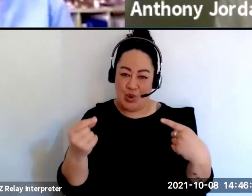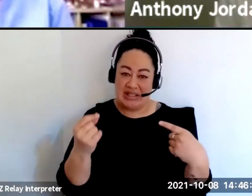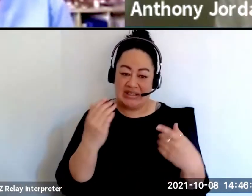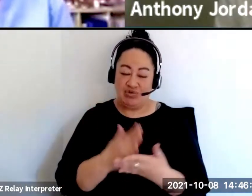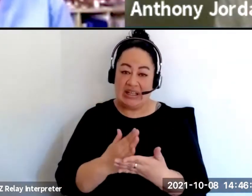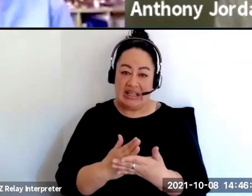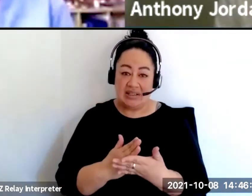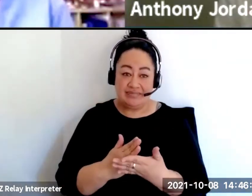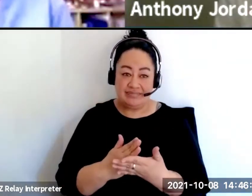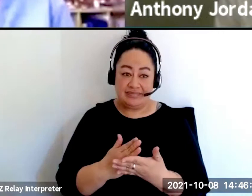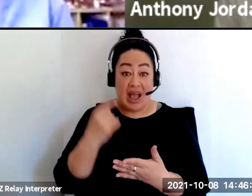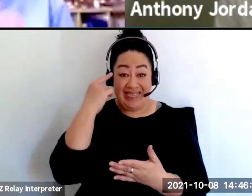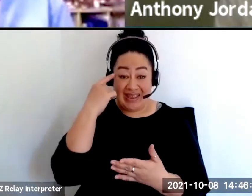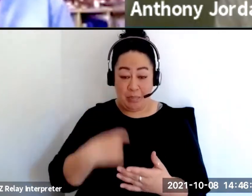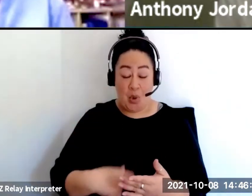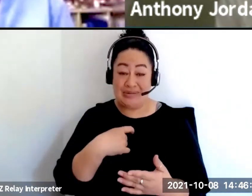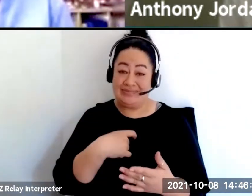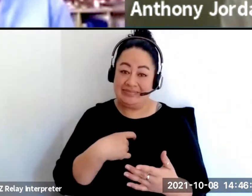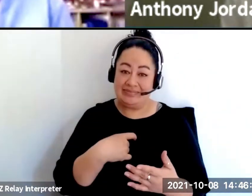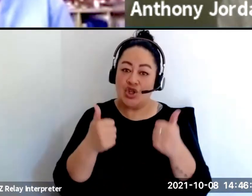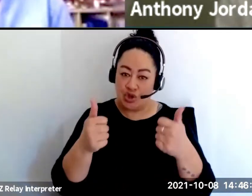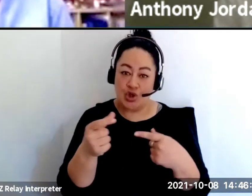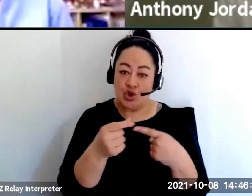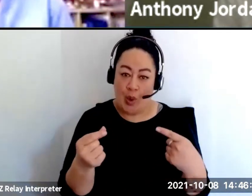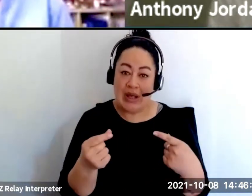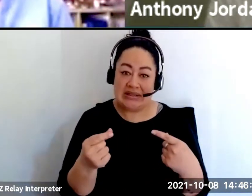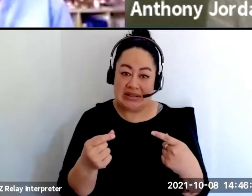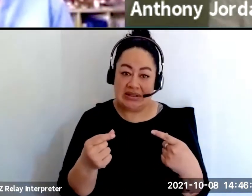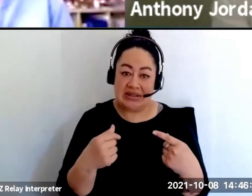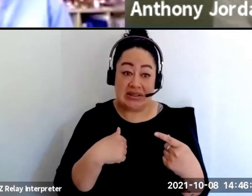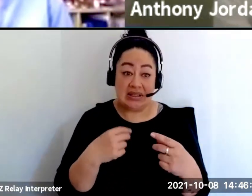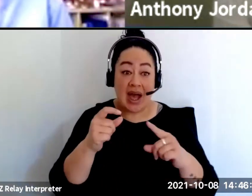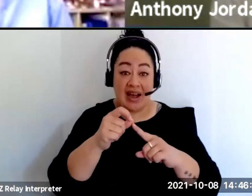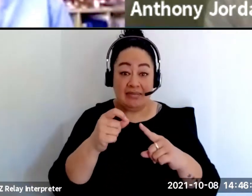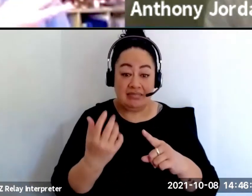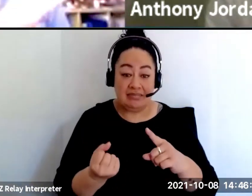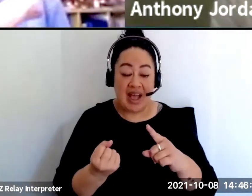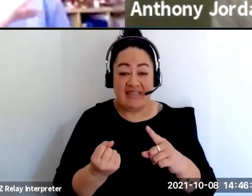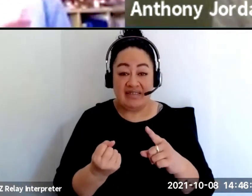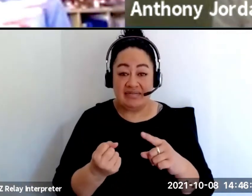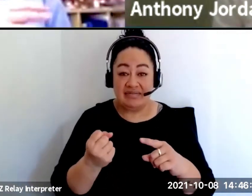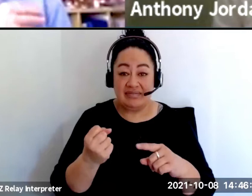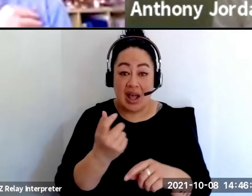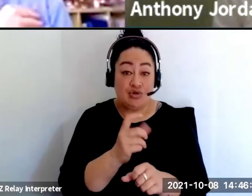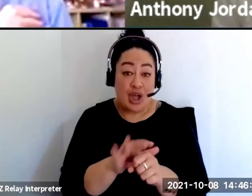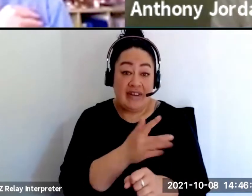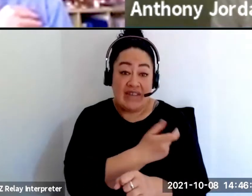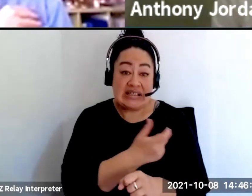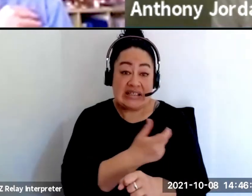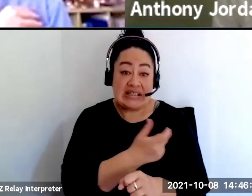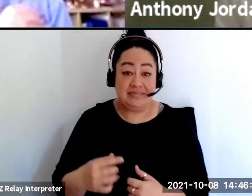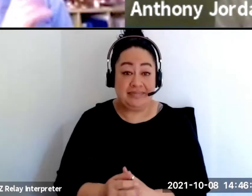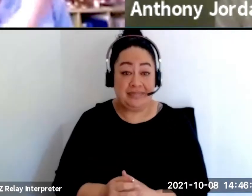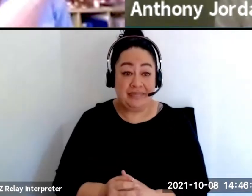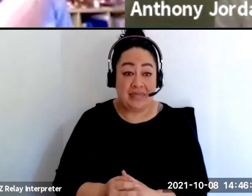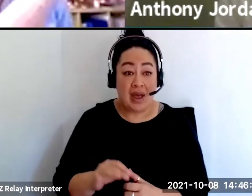good choice. So I'm not worried about having received the Pfizer. As Anthony said, it might be wearing off a bit at